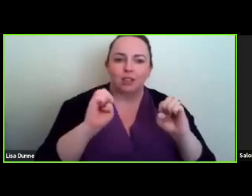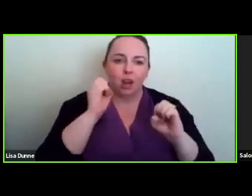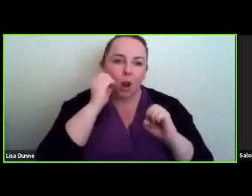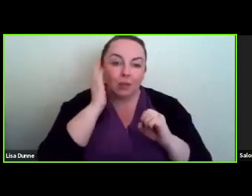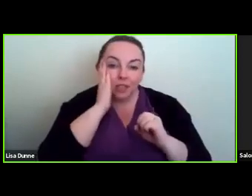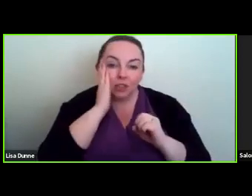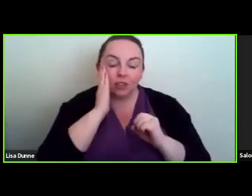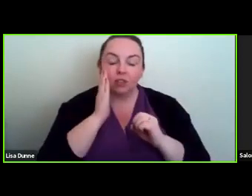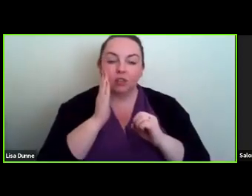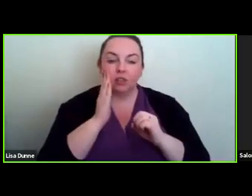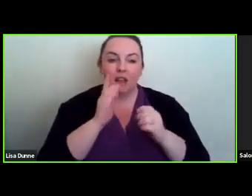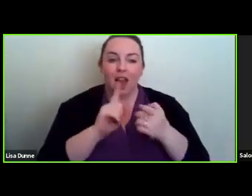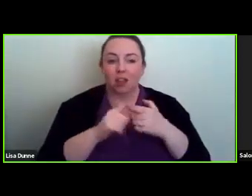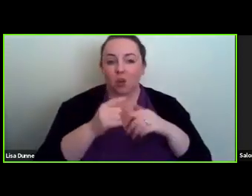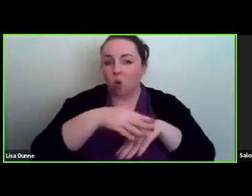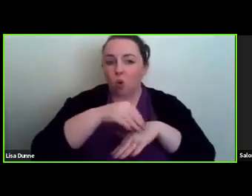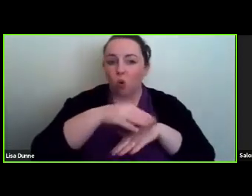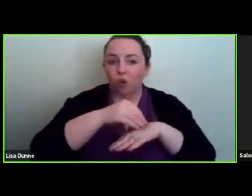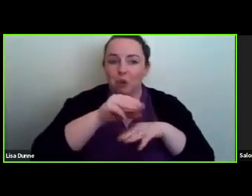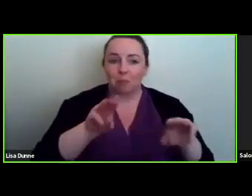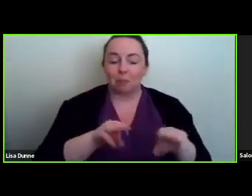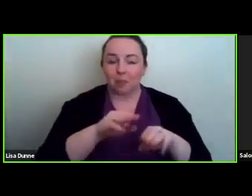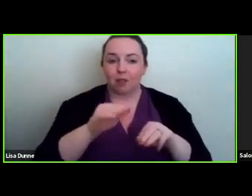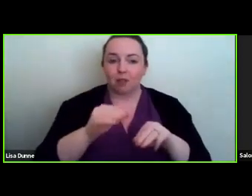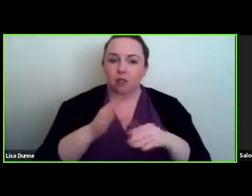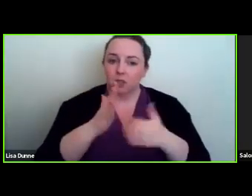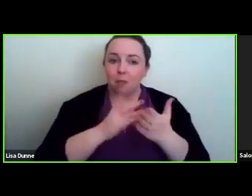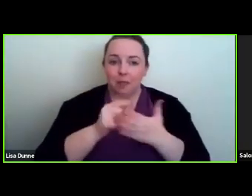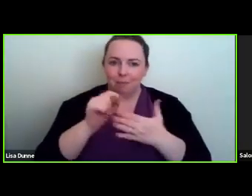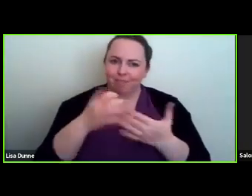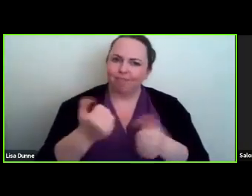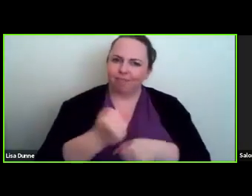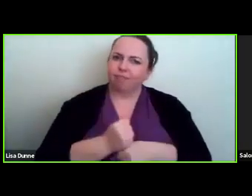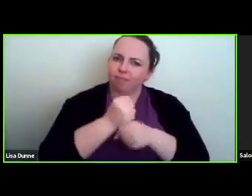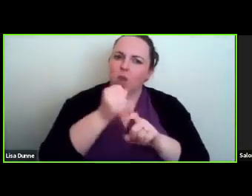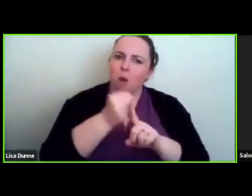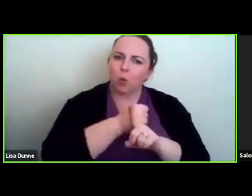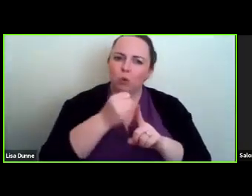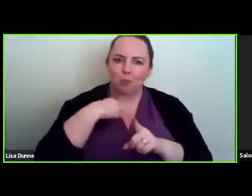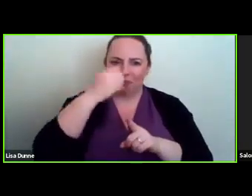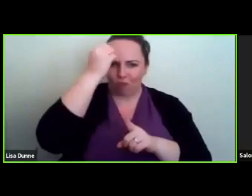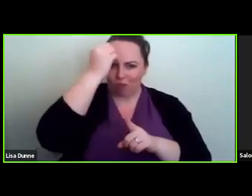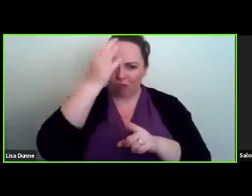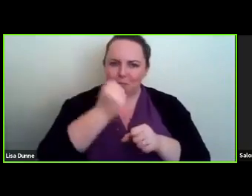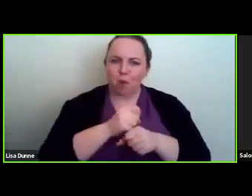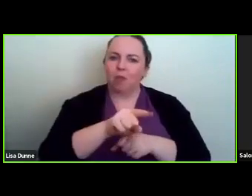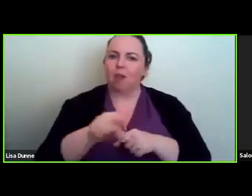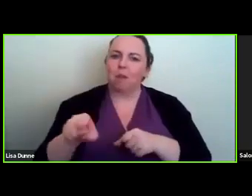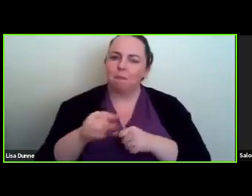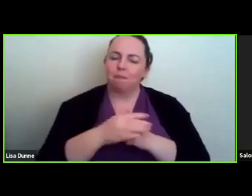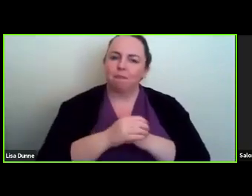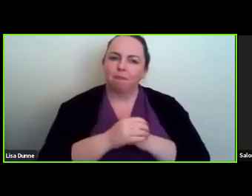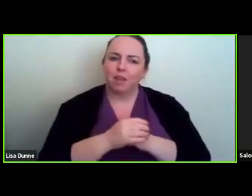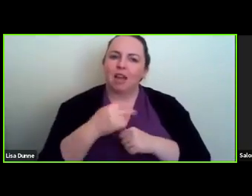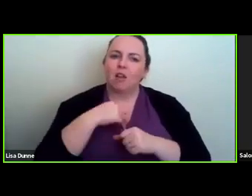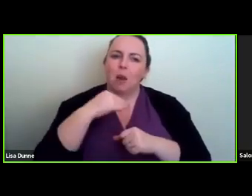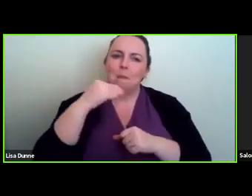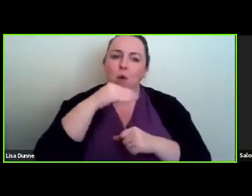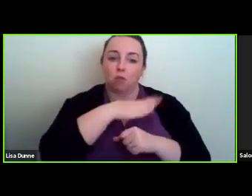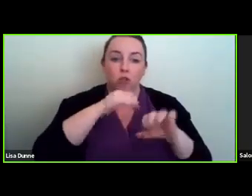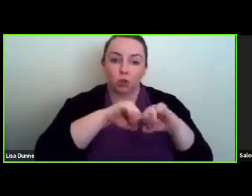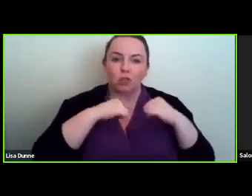also elderly people who are sometimes abused, and we forget about them. That it's very important that as a society that